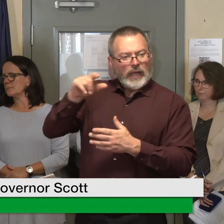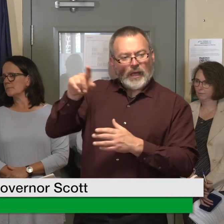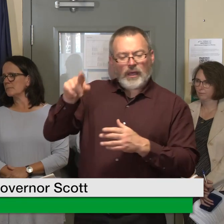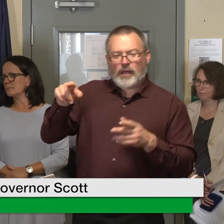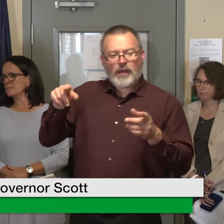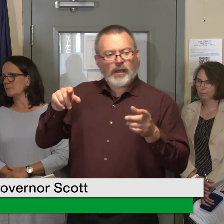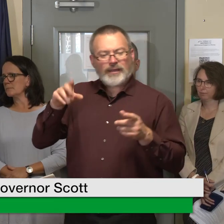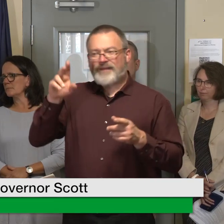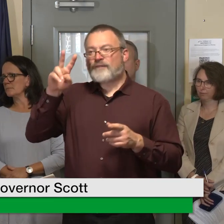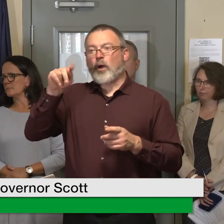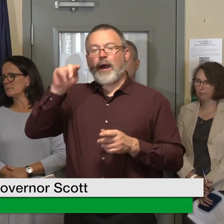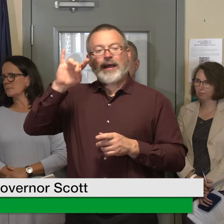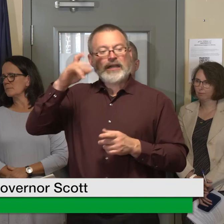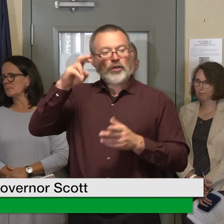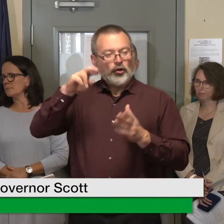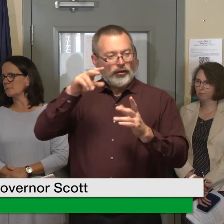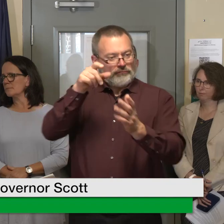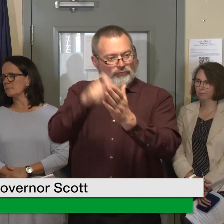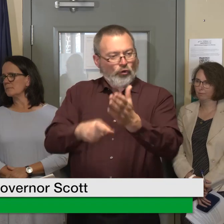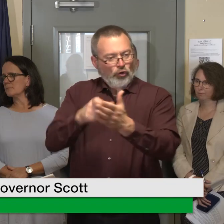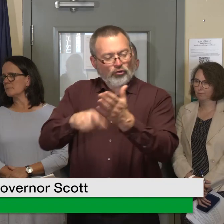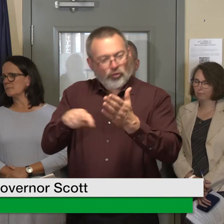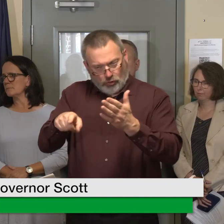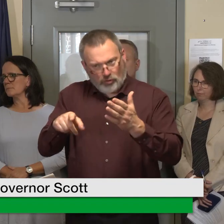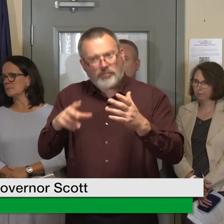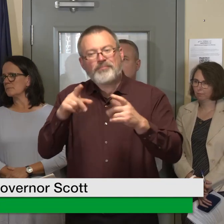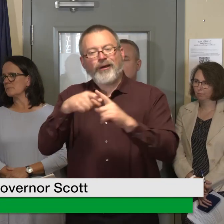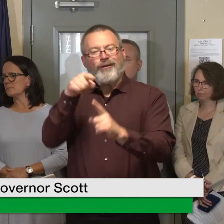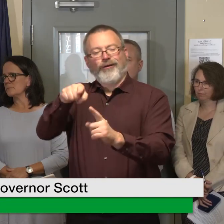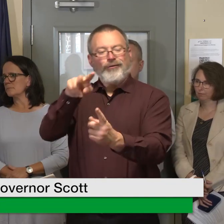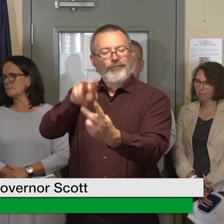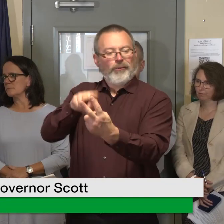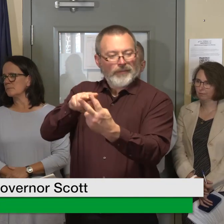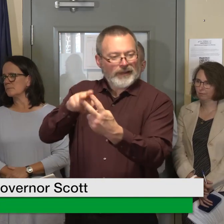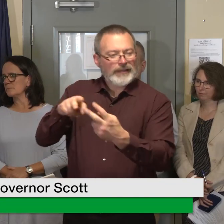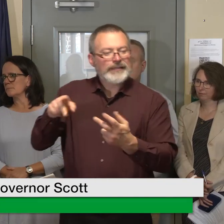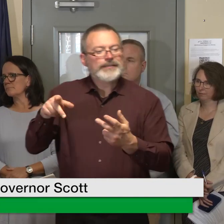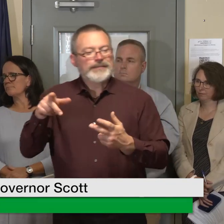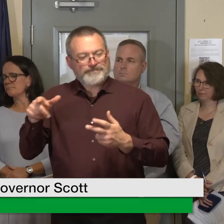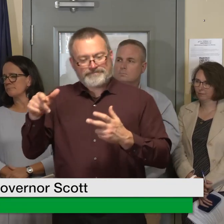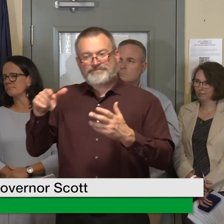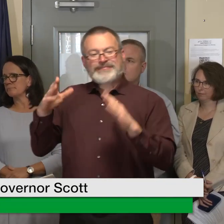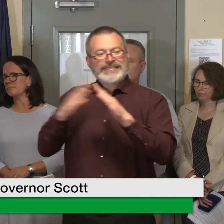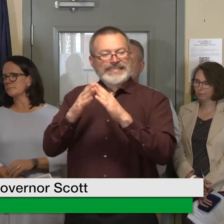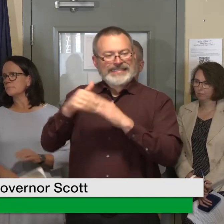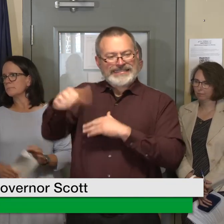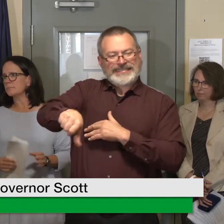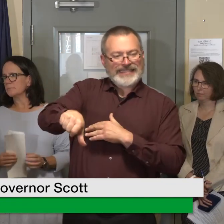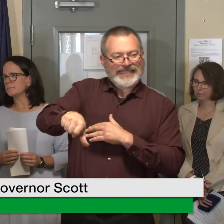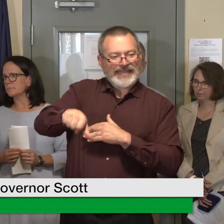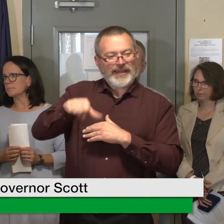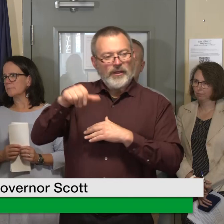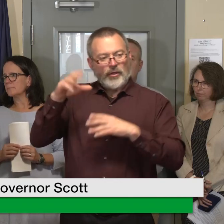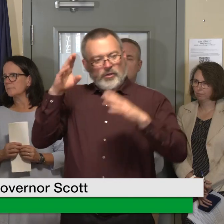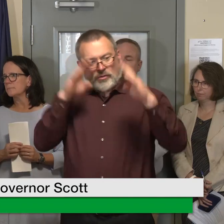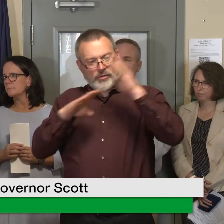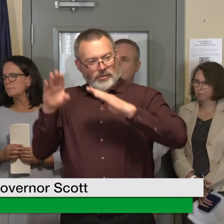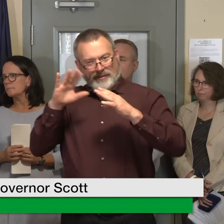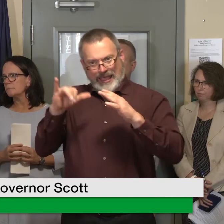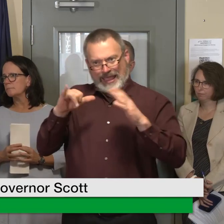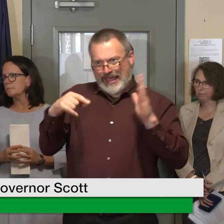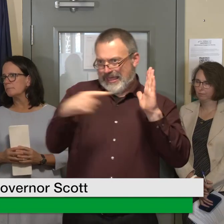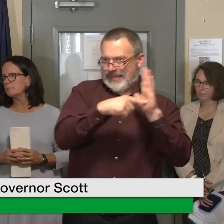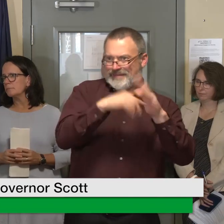Barry couple that sought a buyout and was denied by the city because the city is very concerned about its brand list. This is something I also talked to the